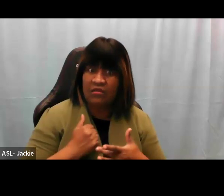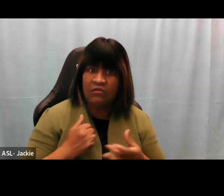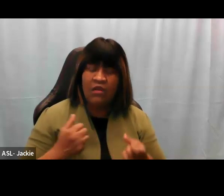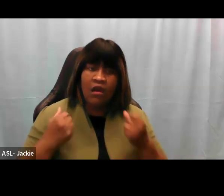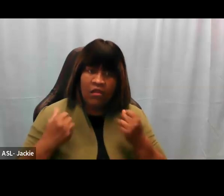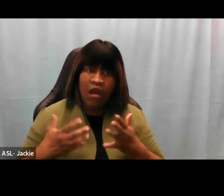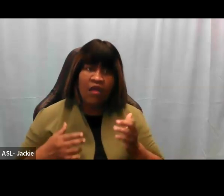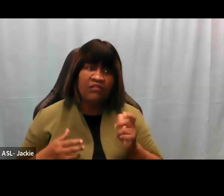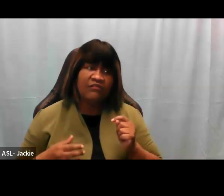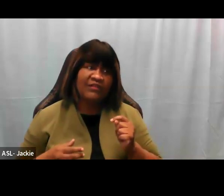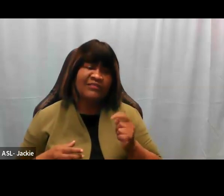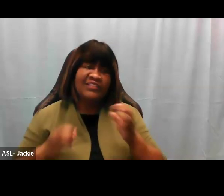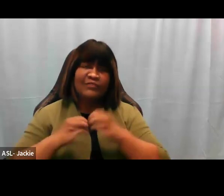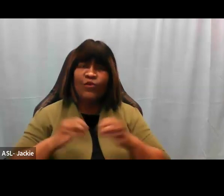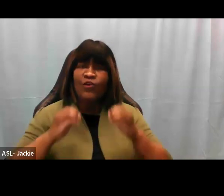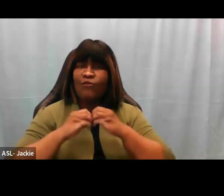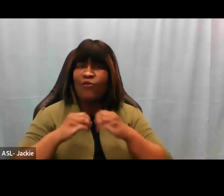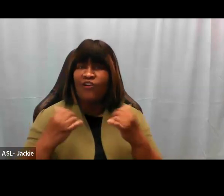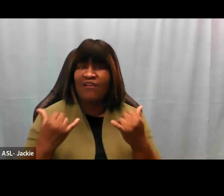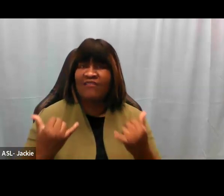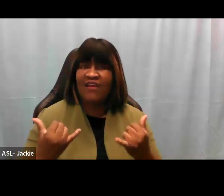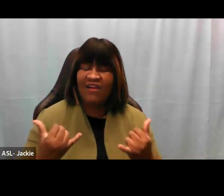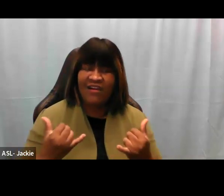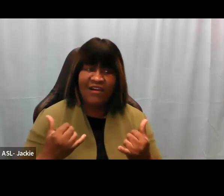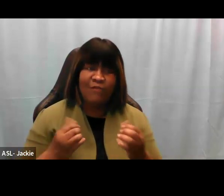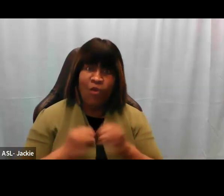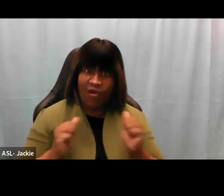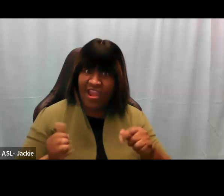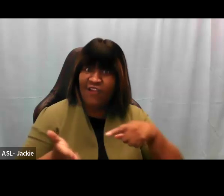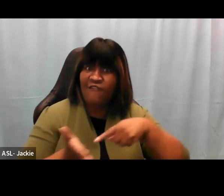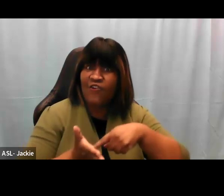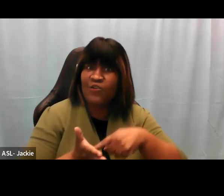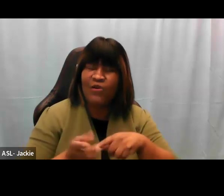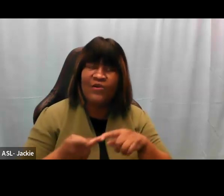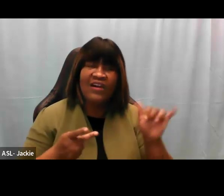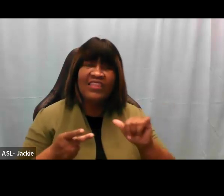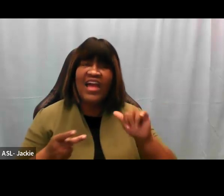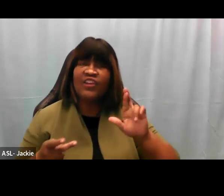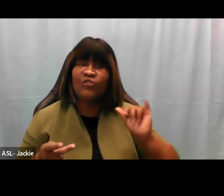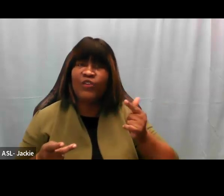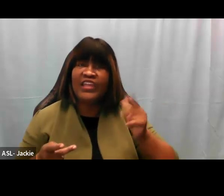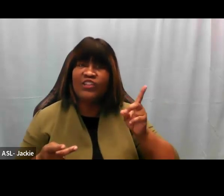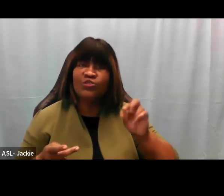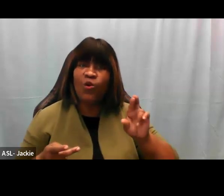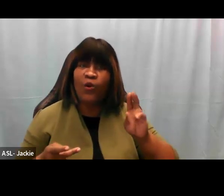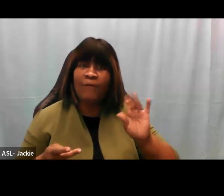it even is getting more and more of affordable, like the Ring doorbells. Things don't cost. They used to be all